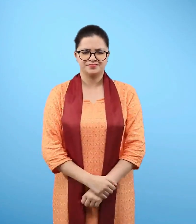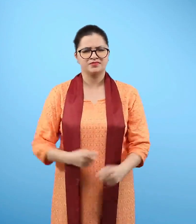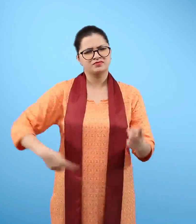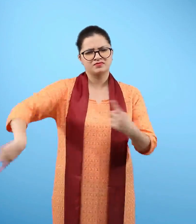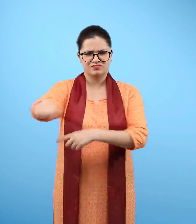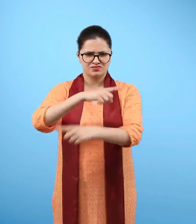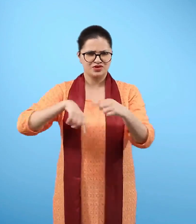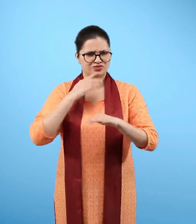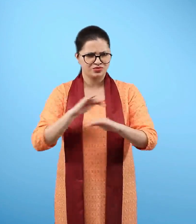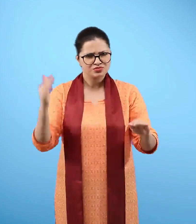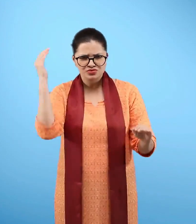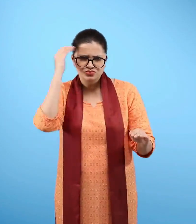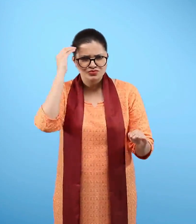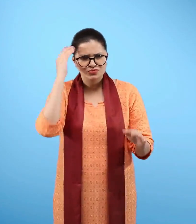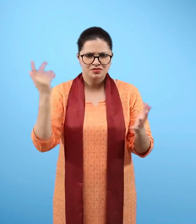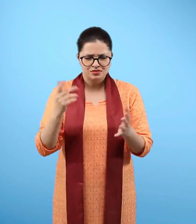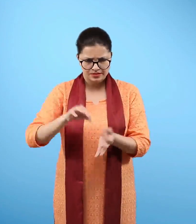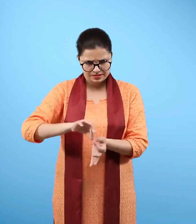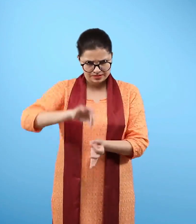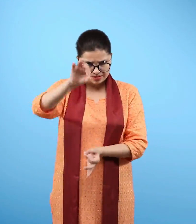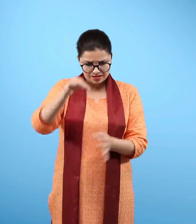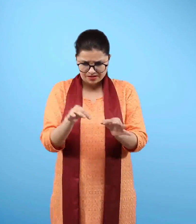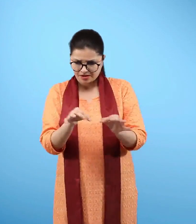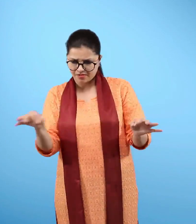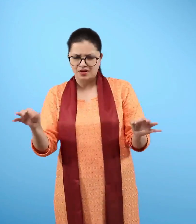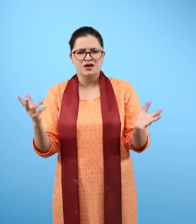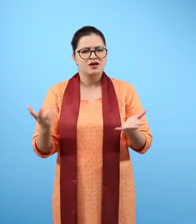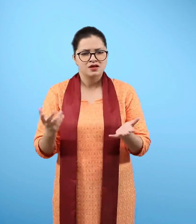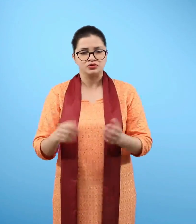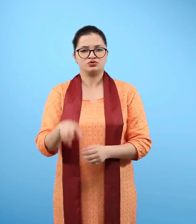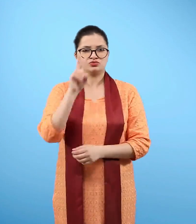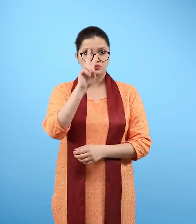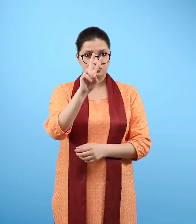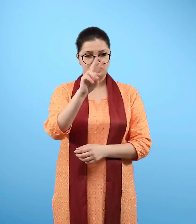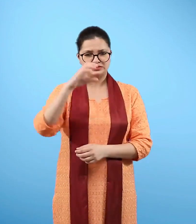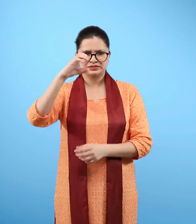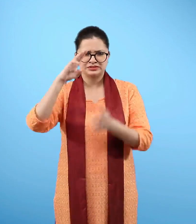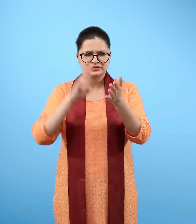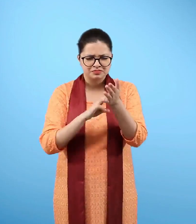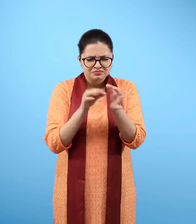And we know that the scale of the map is 2 centimeters is equal to 1